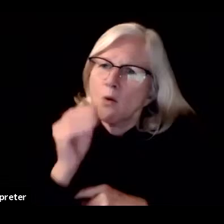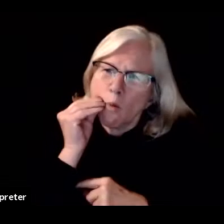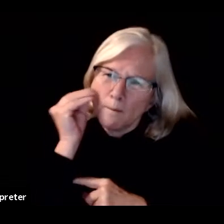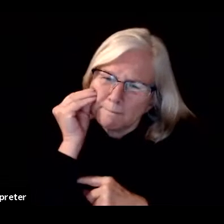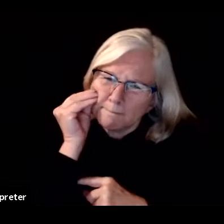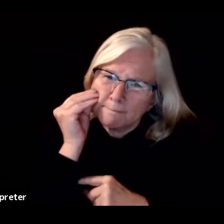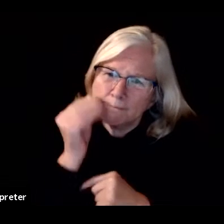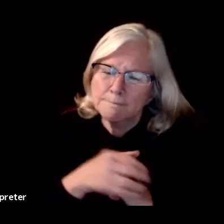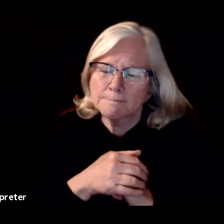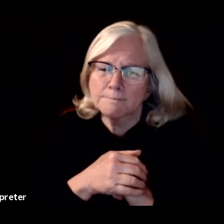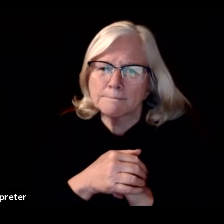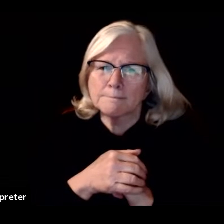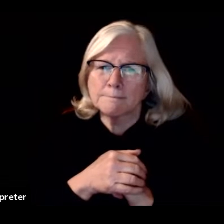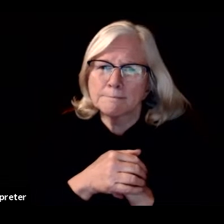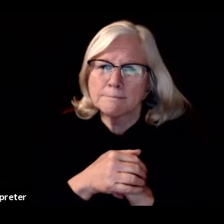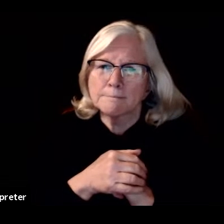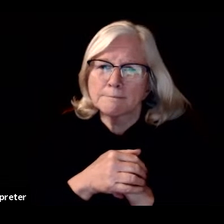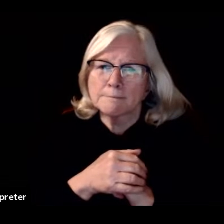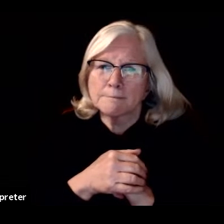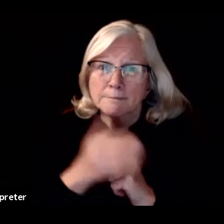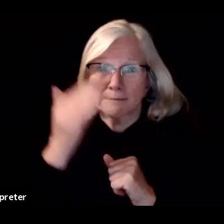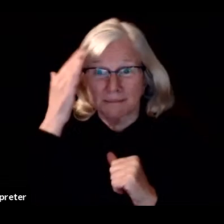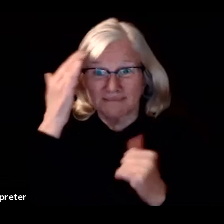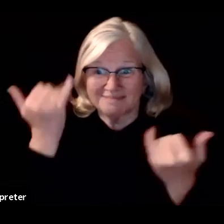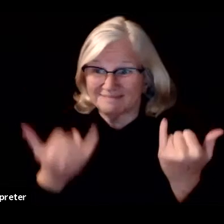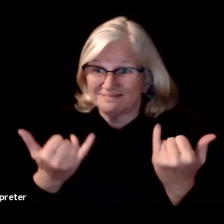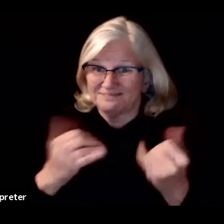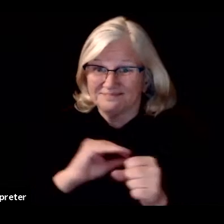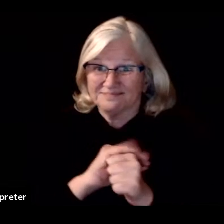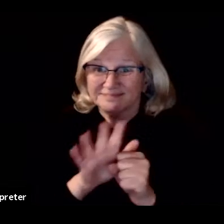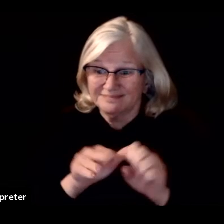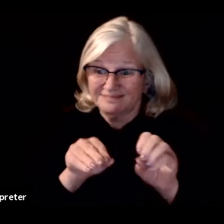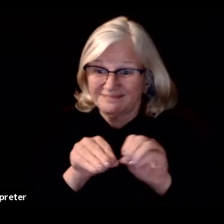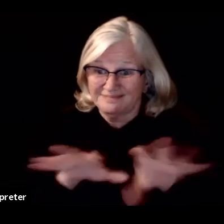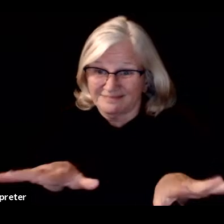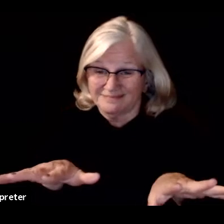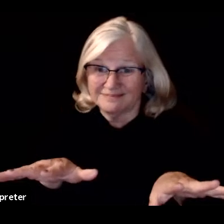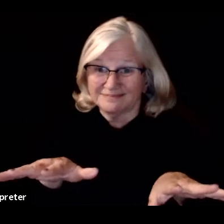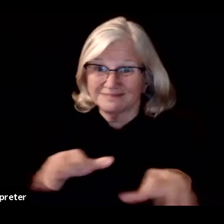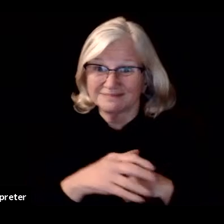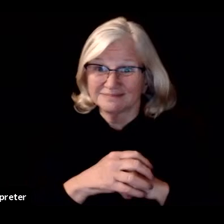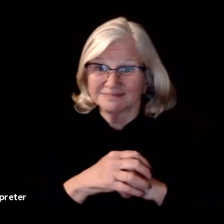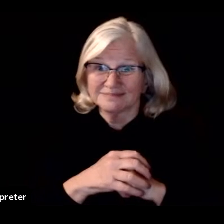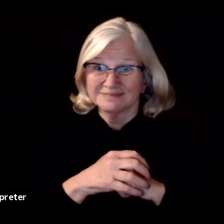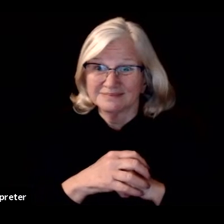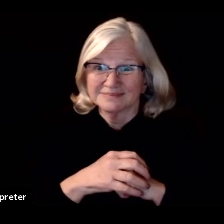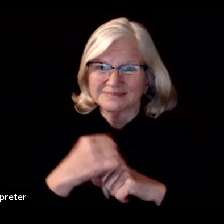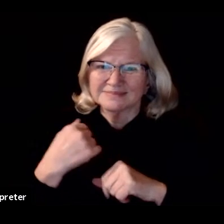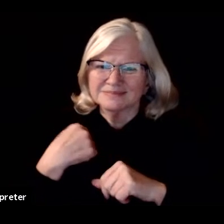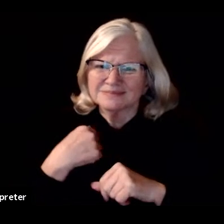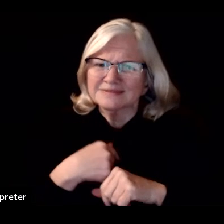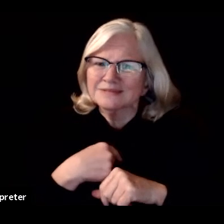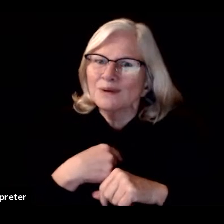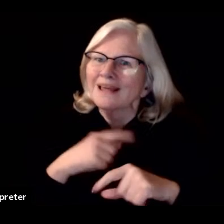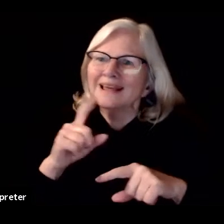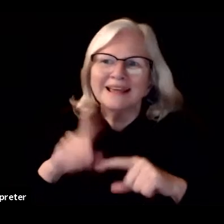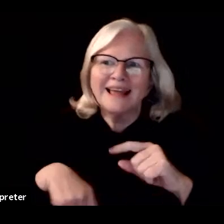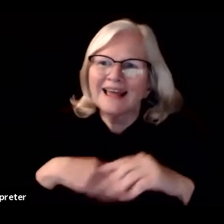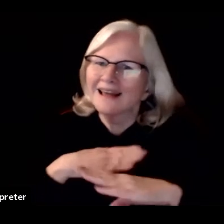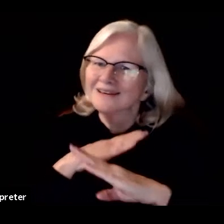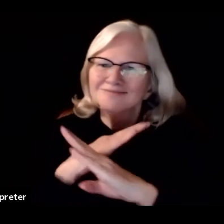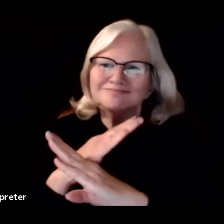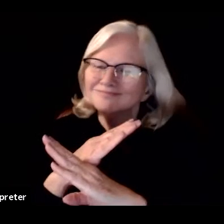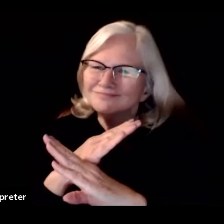risk cannot be eliminated down to zero. But everything we do, this layers of risk protection,